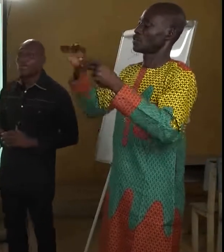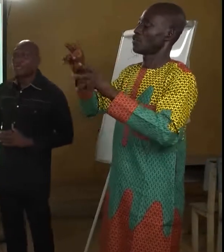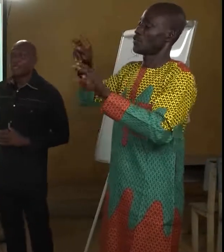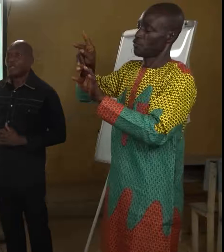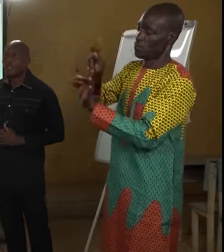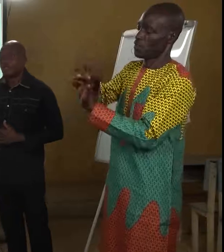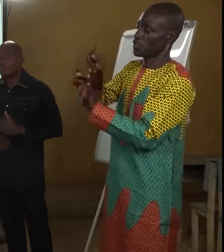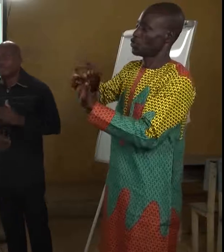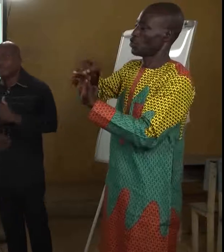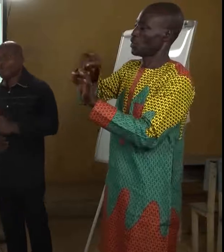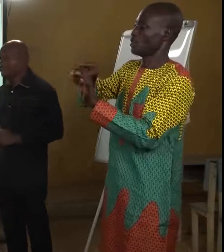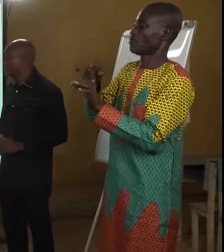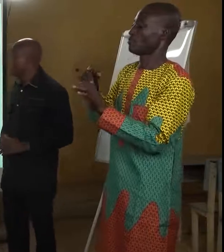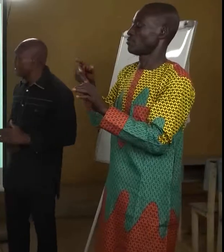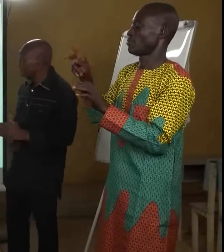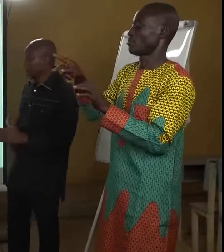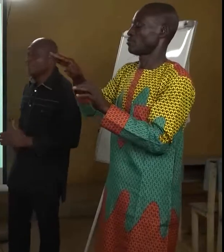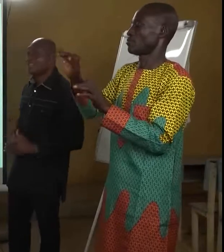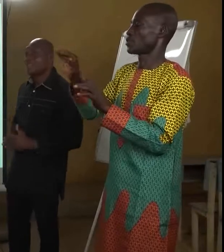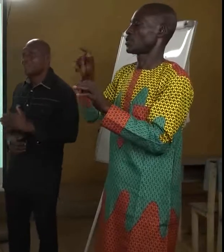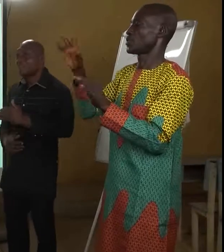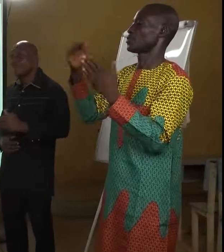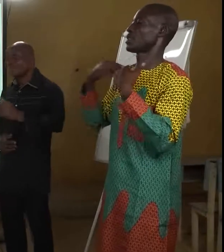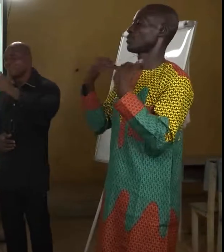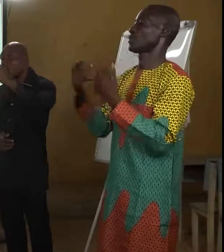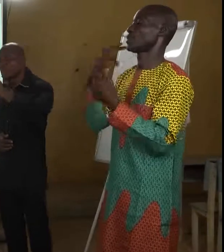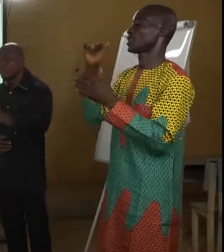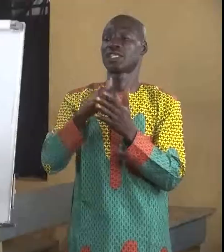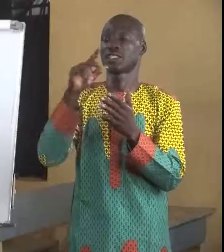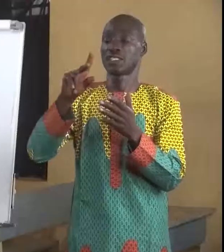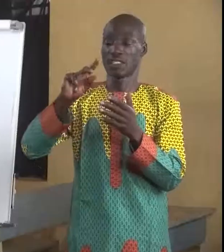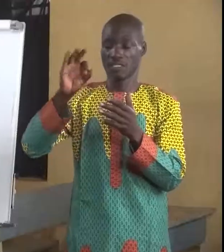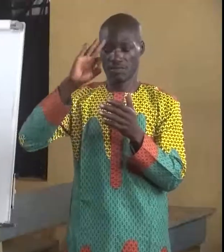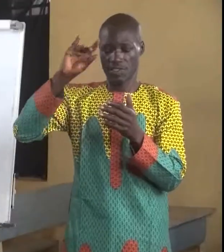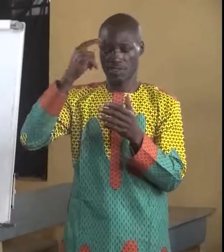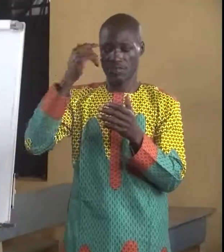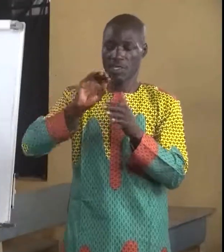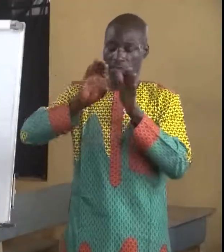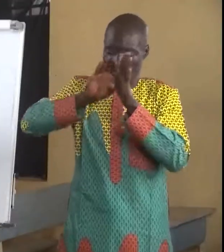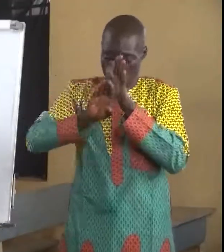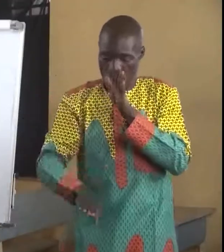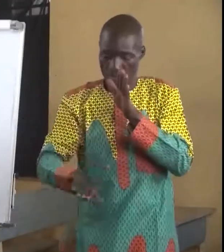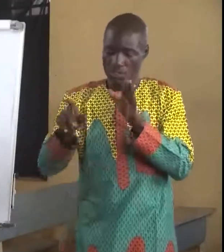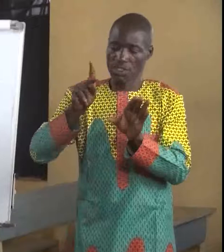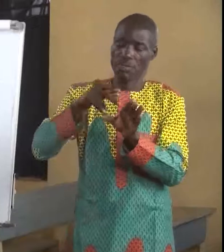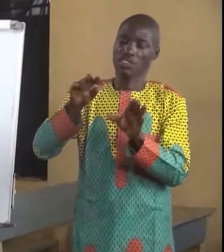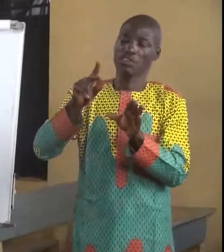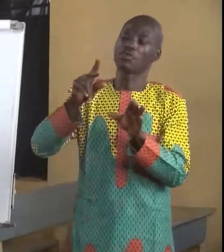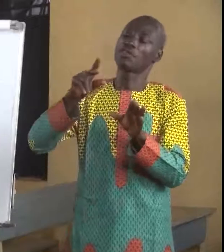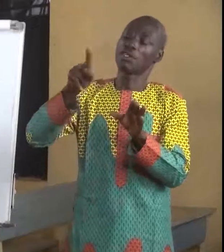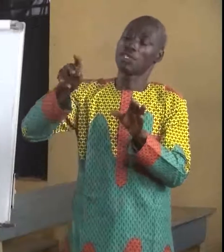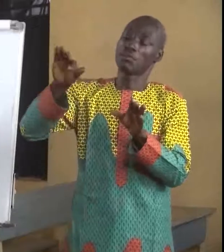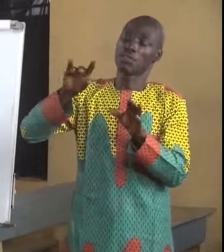petroleum products, you have now seen that the federal government have reduced the price of fuel from 145 to 125